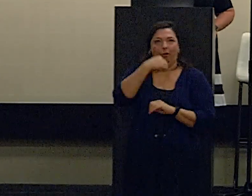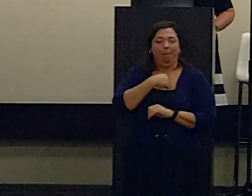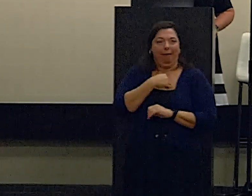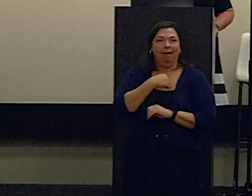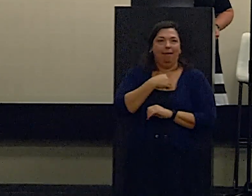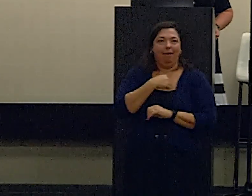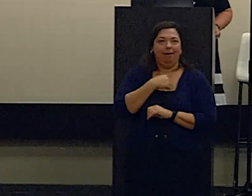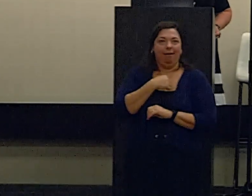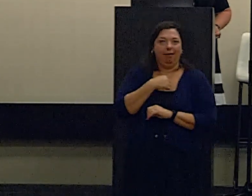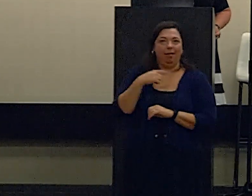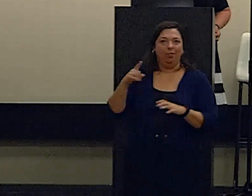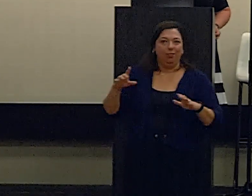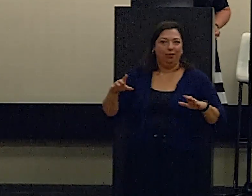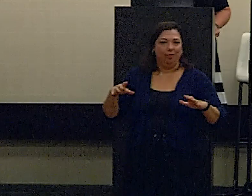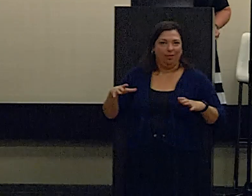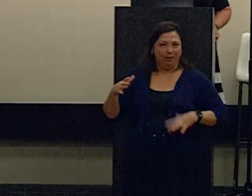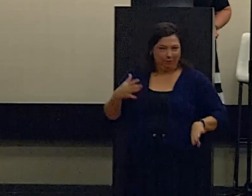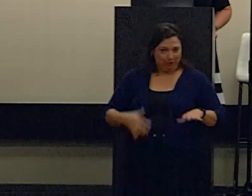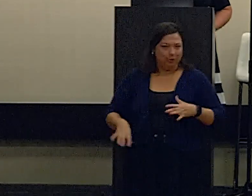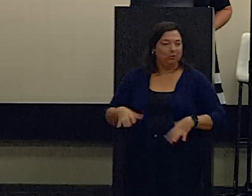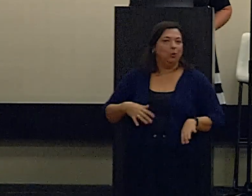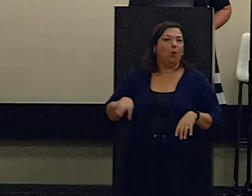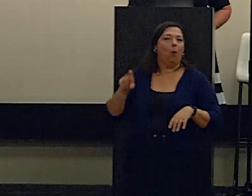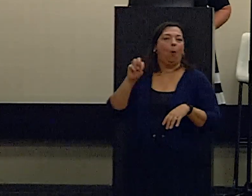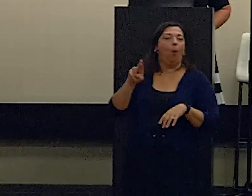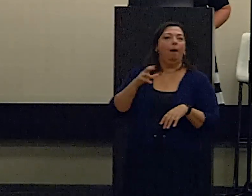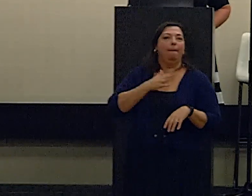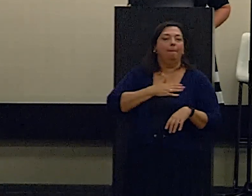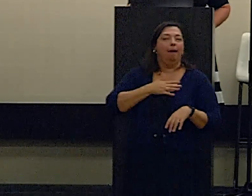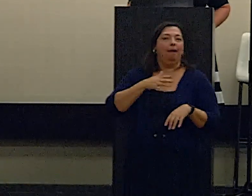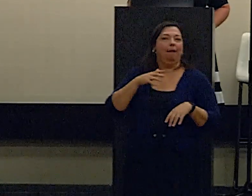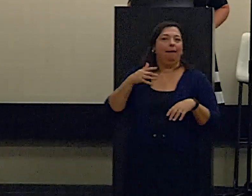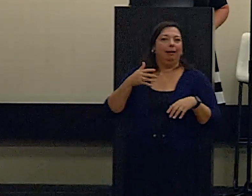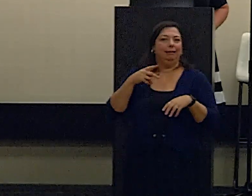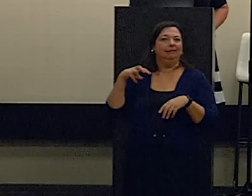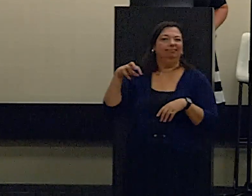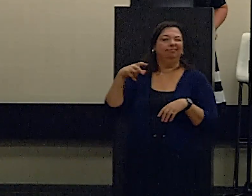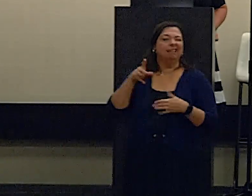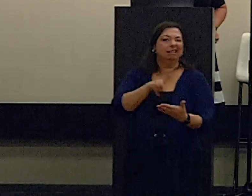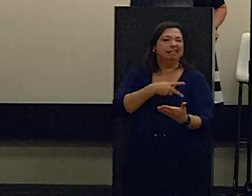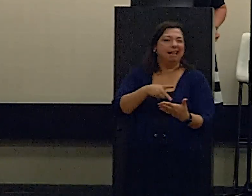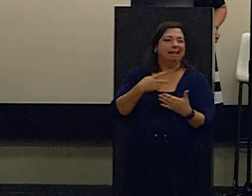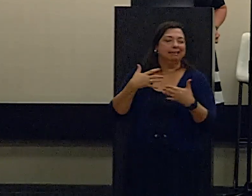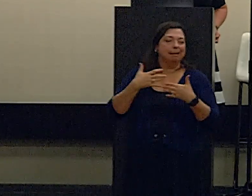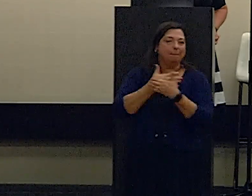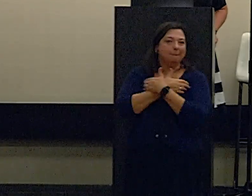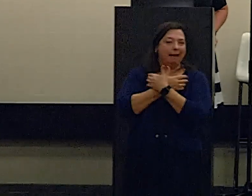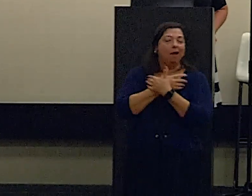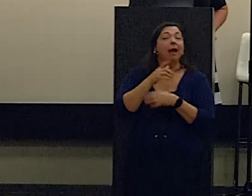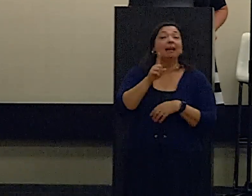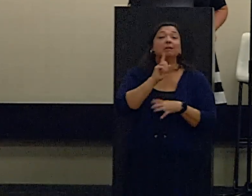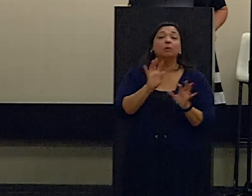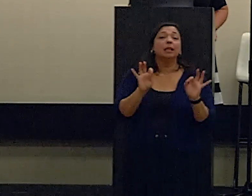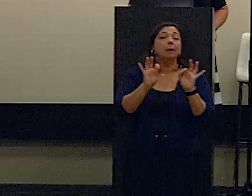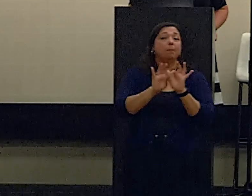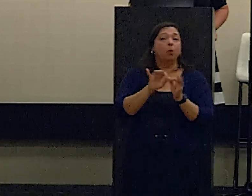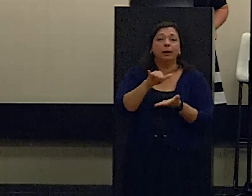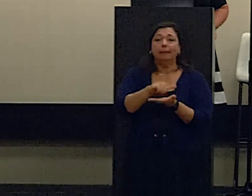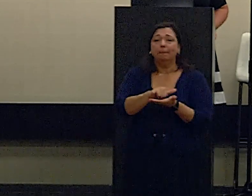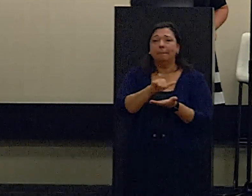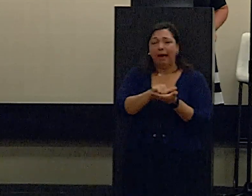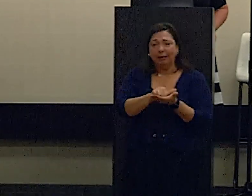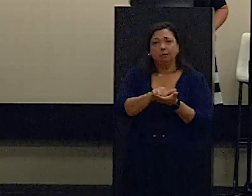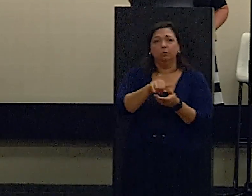this tutu-wearing goat or my moonwalking bear. So it's important to remember that it is impossible for us